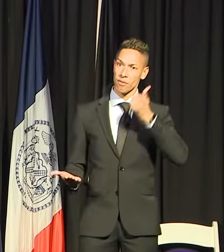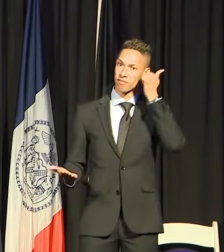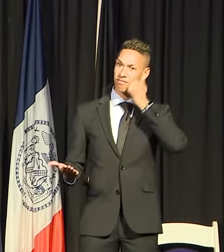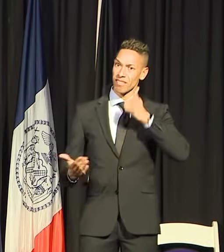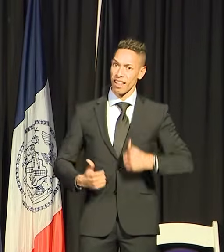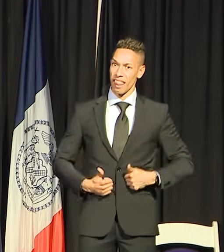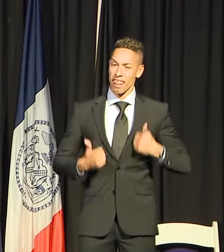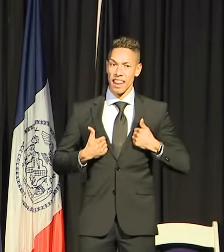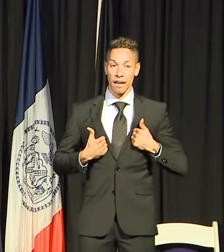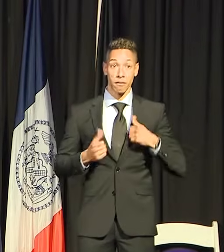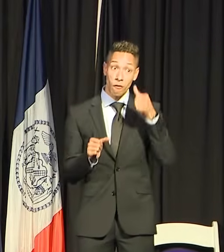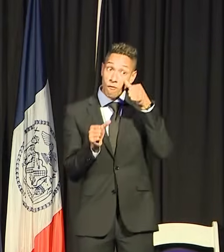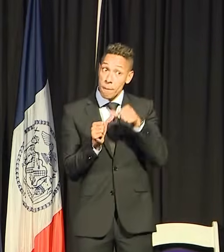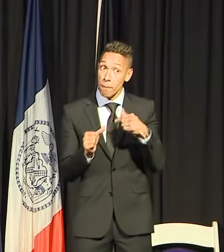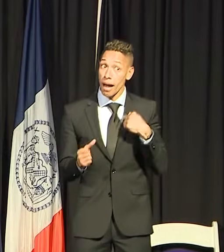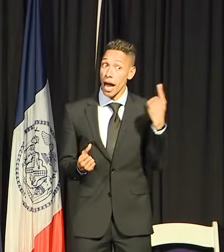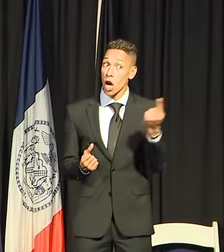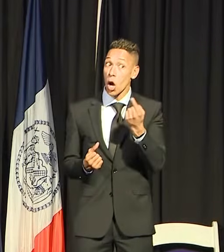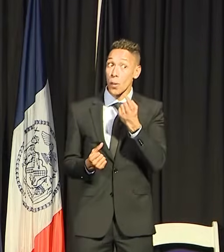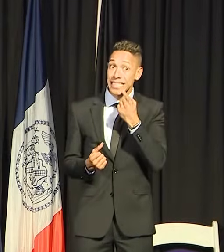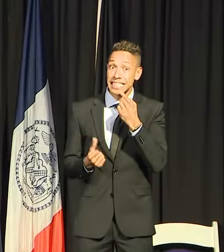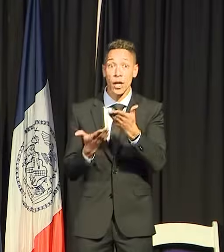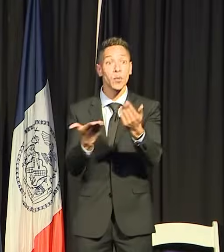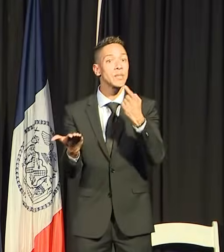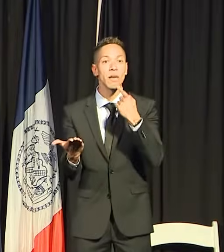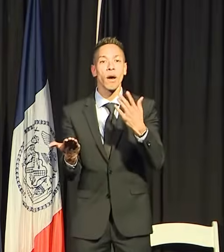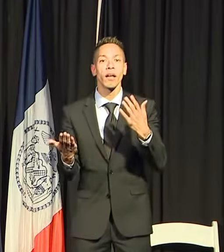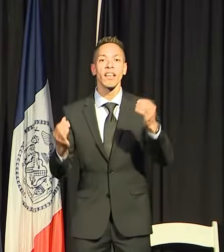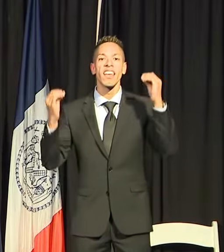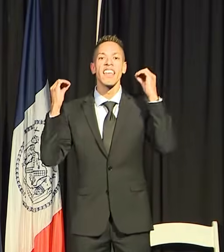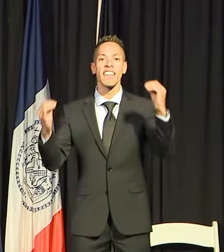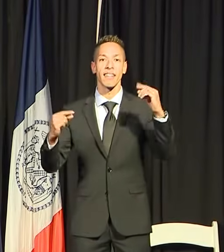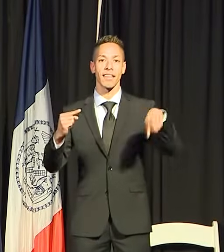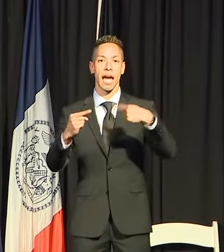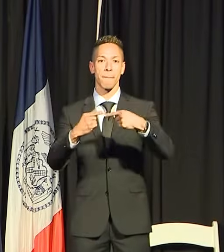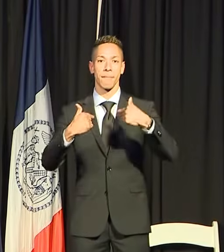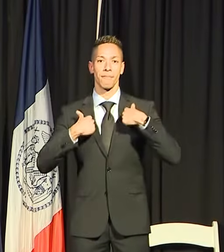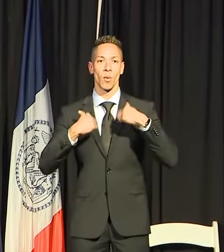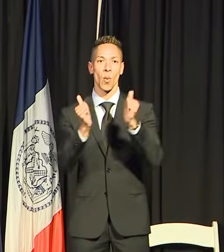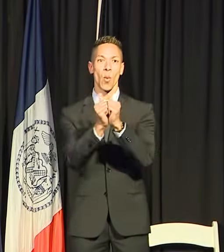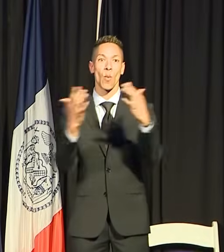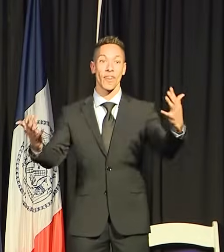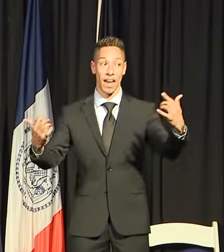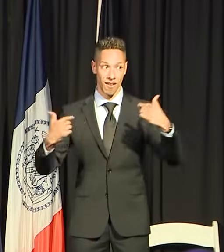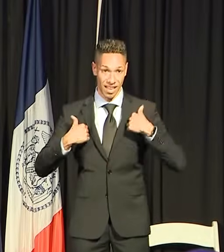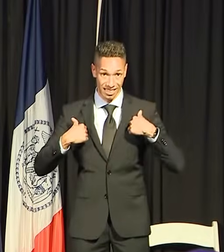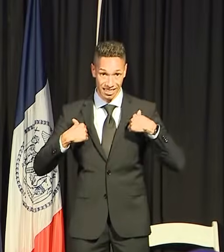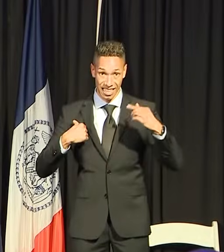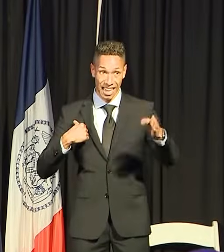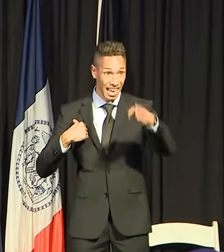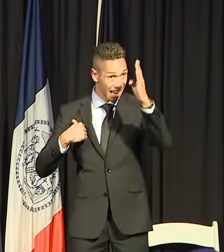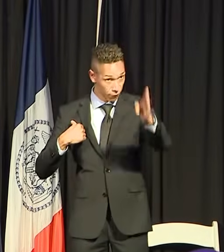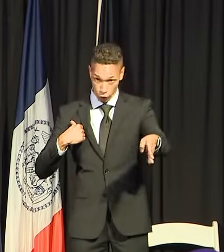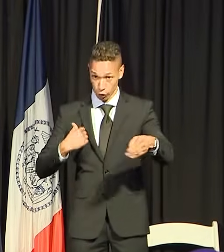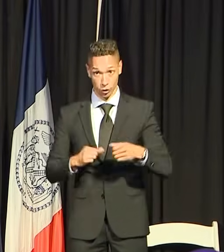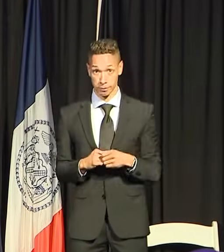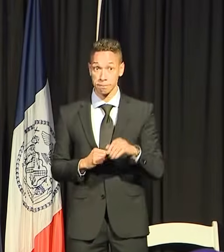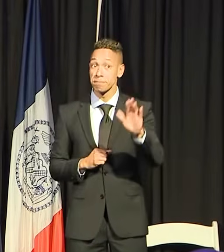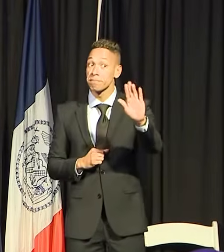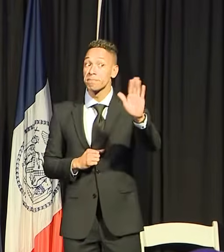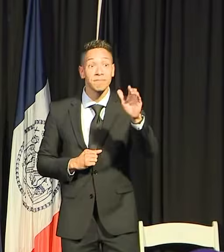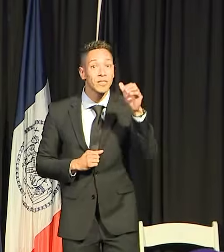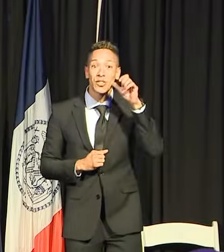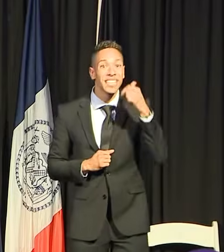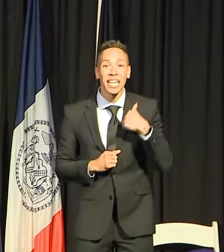lives. Remember what I always say, and all of you say, nothing about us without us, ever. You didn't